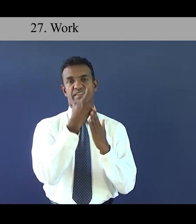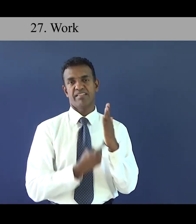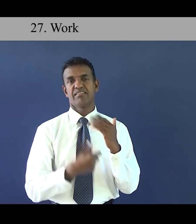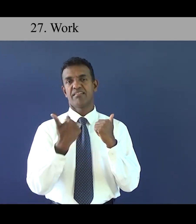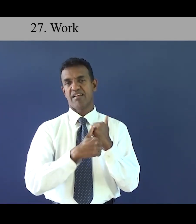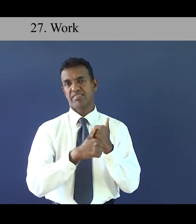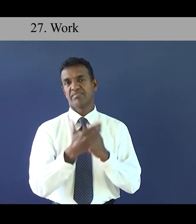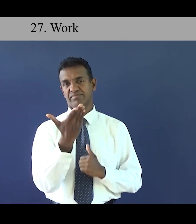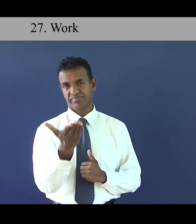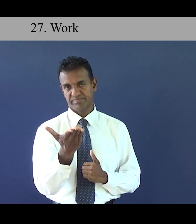and pay,